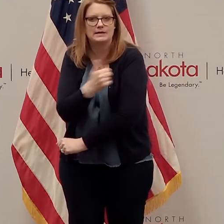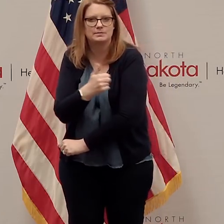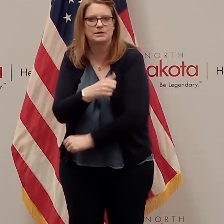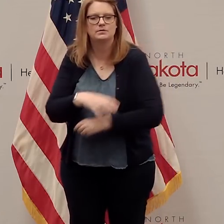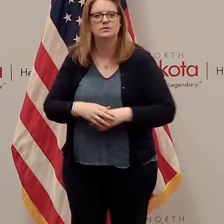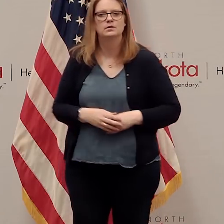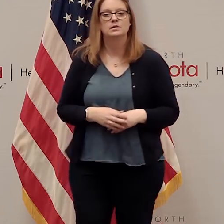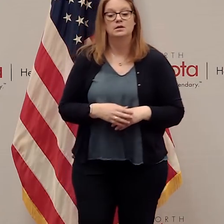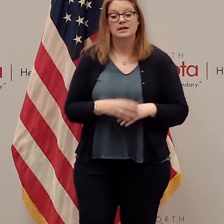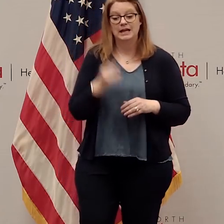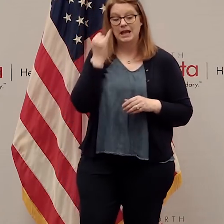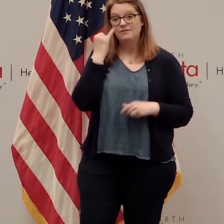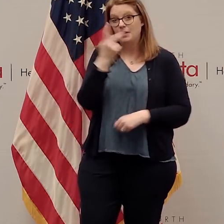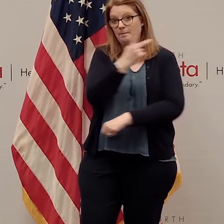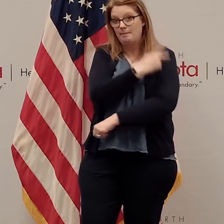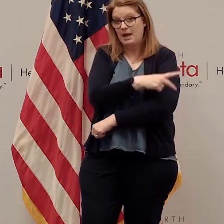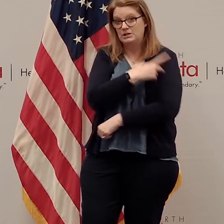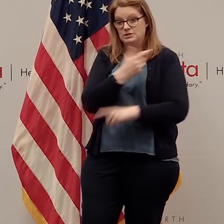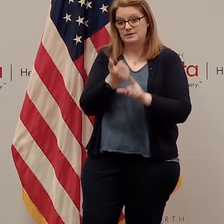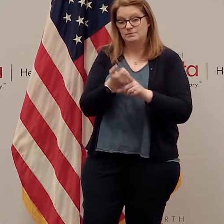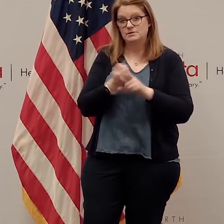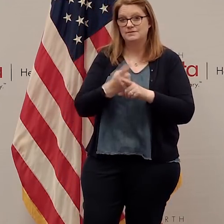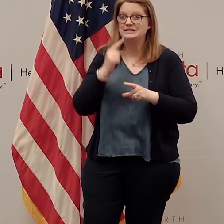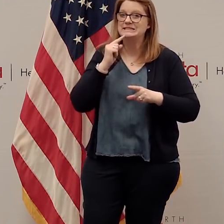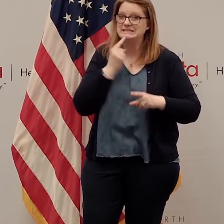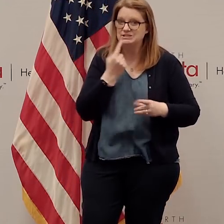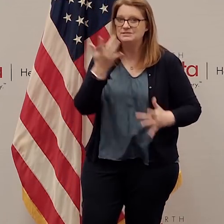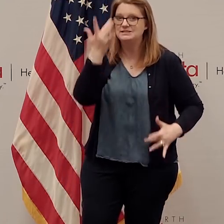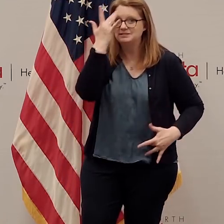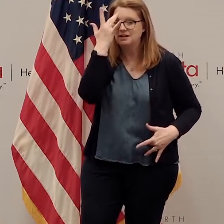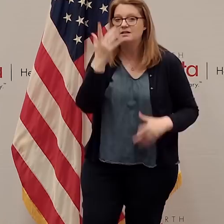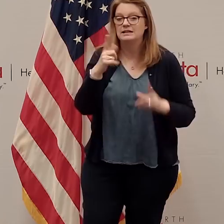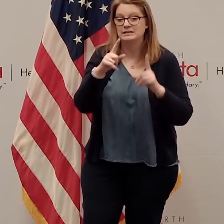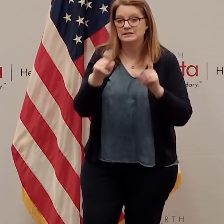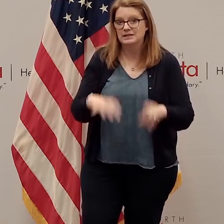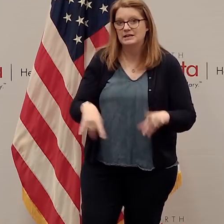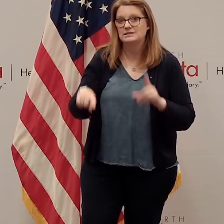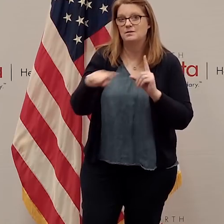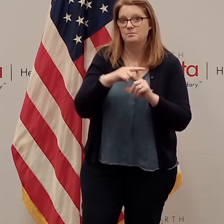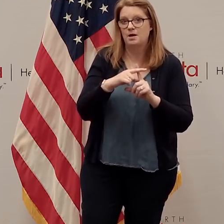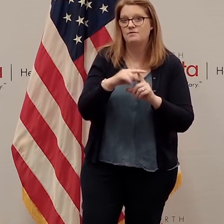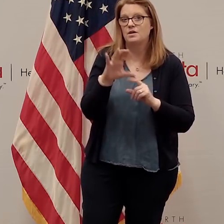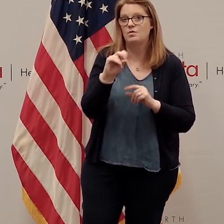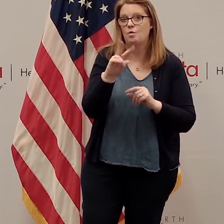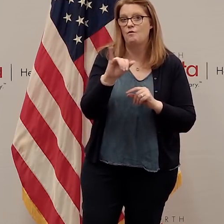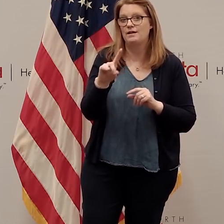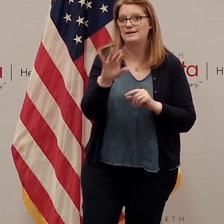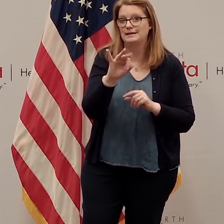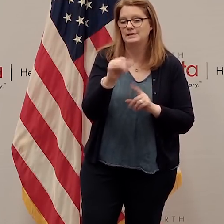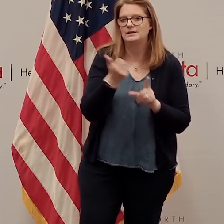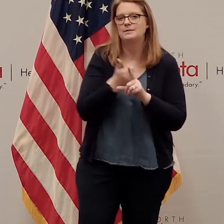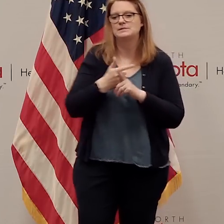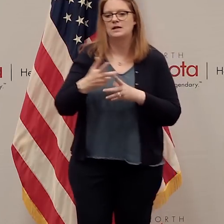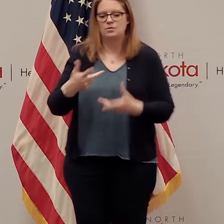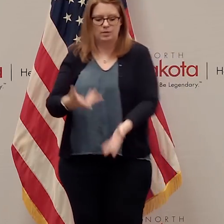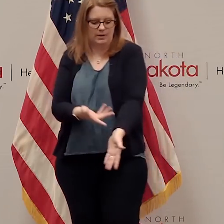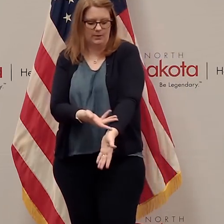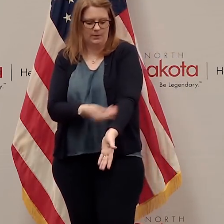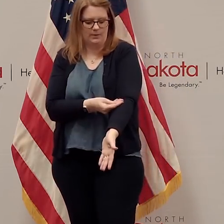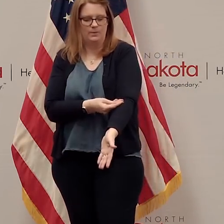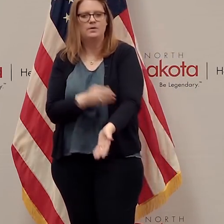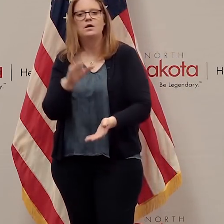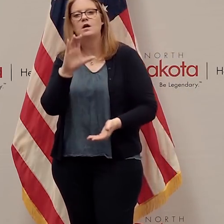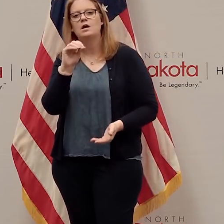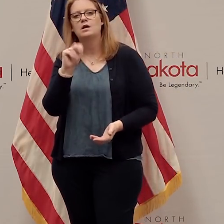severely affected patients who test positive for COVID-19 receive the convalescent plasma.